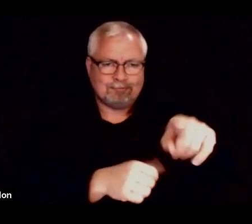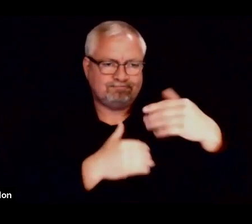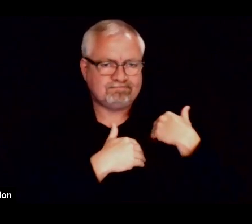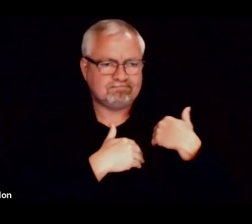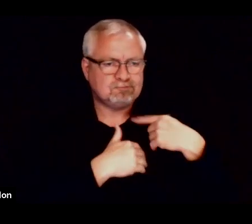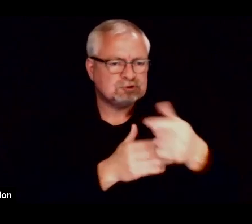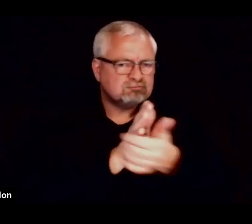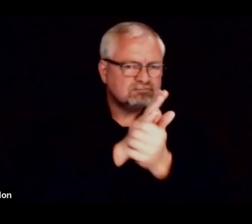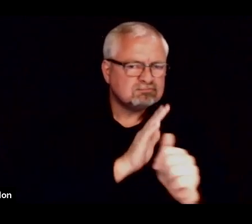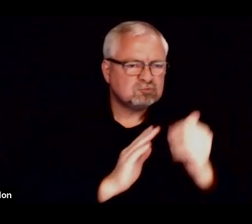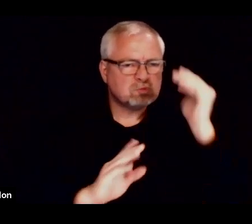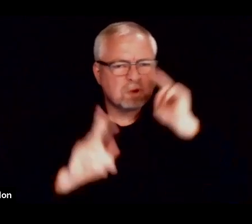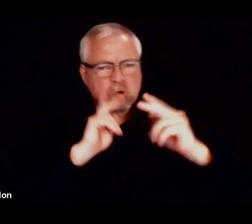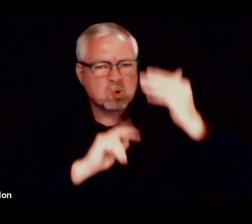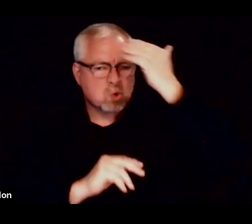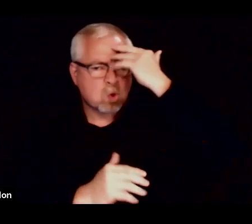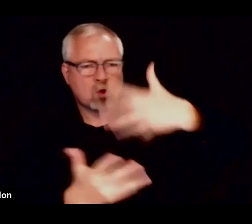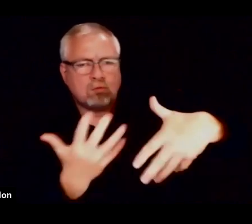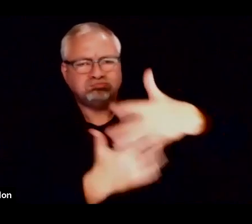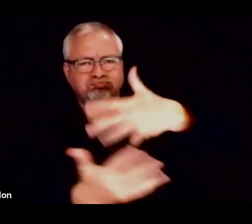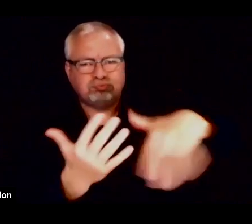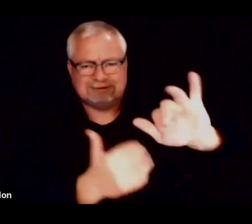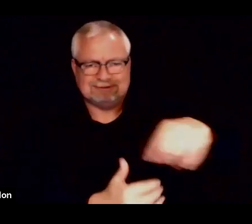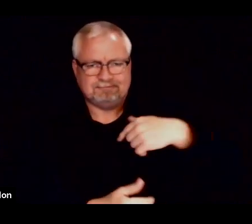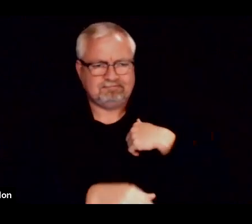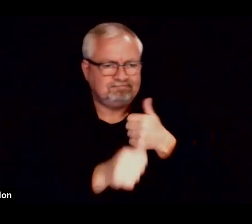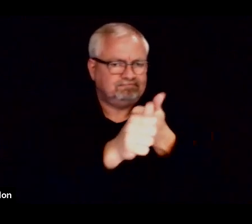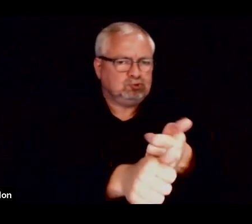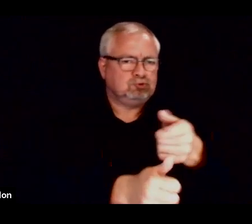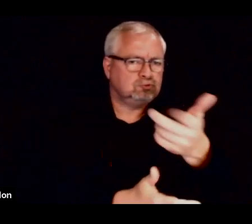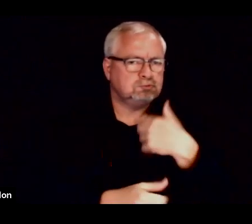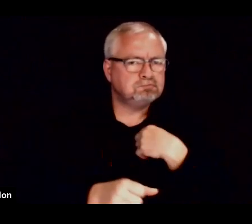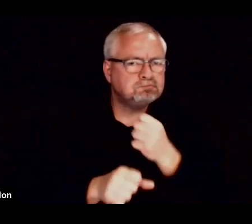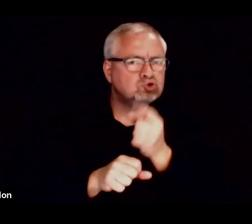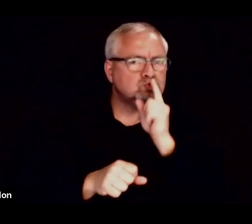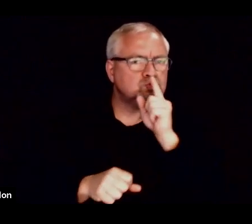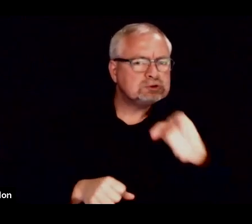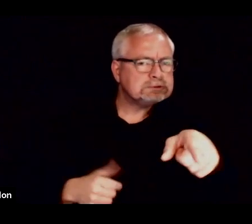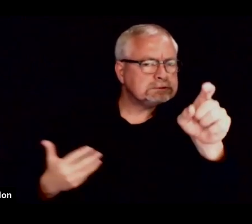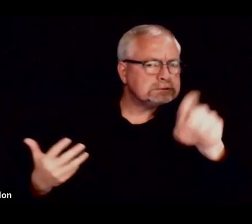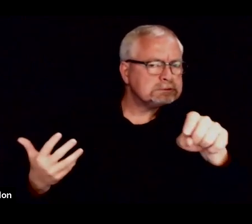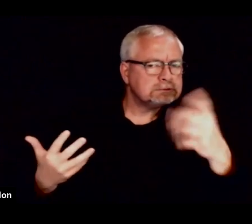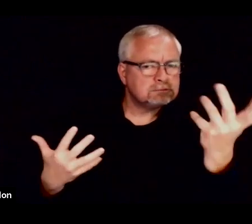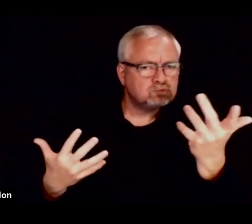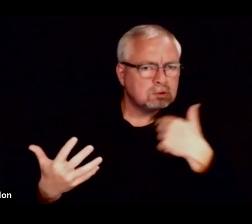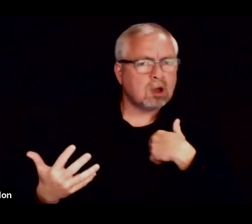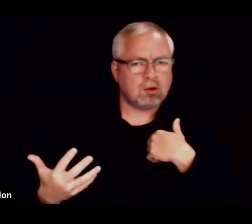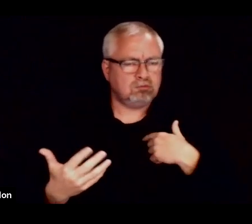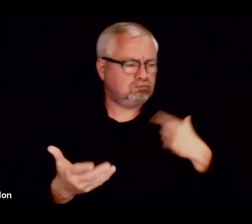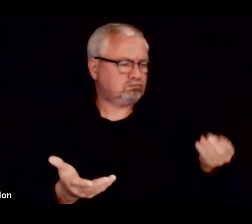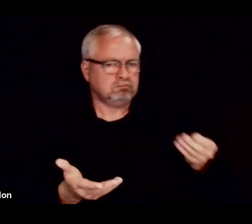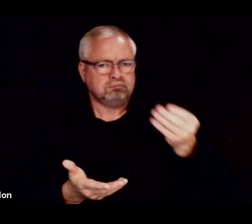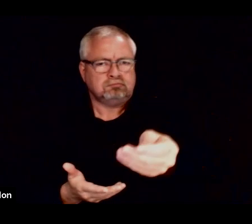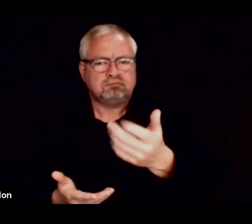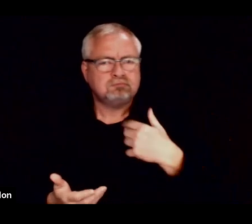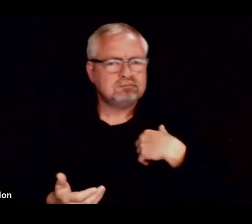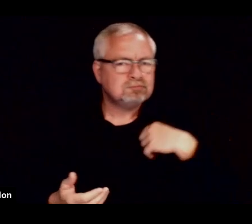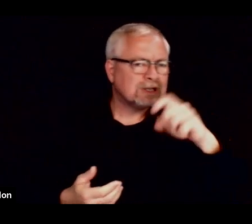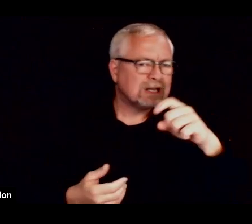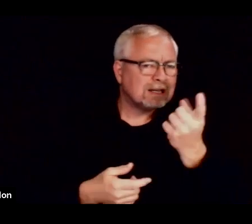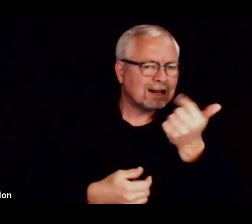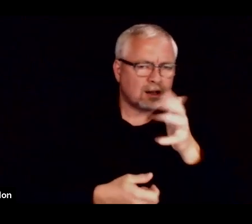public health colleagues to make sure that these facilities get the supports that they need before, during, and